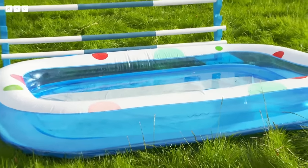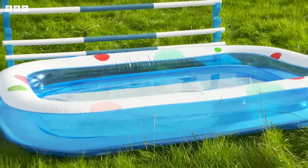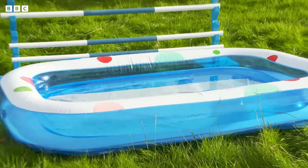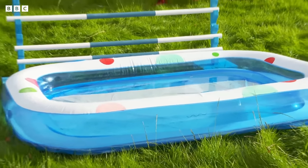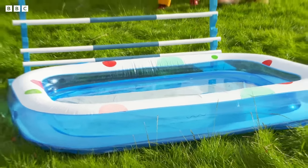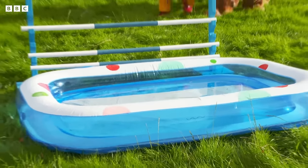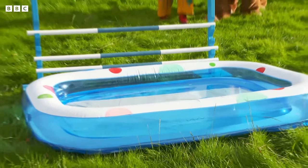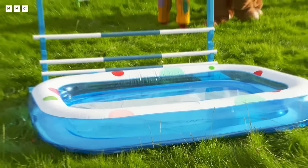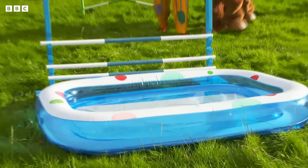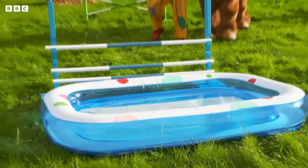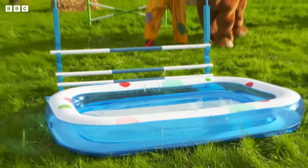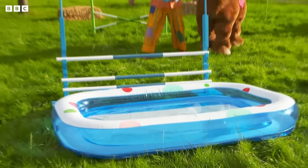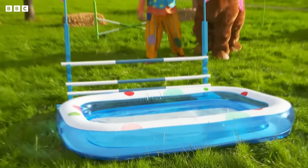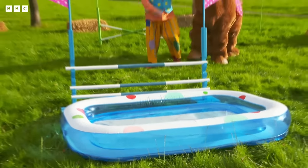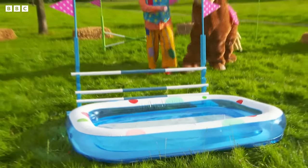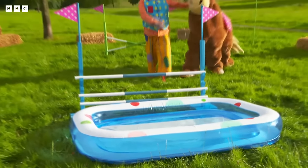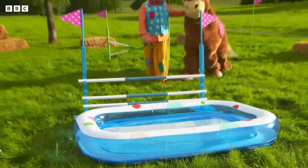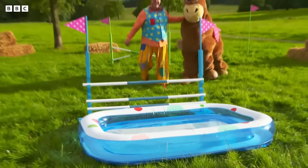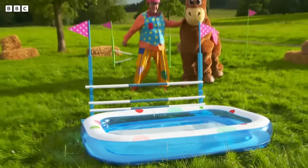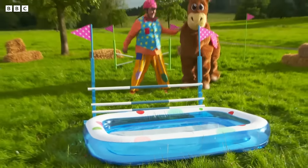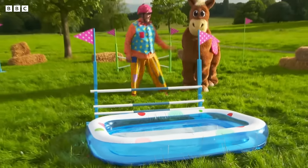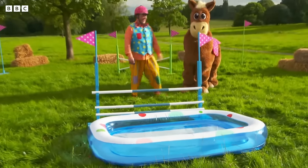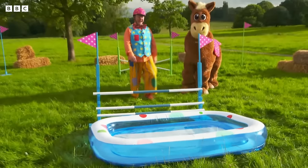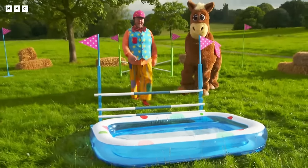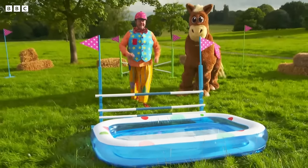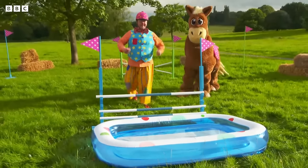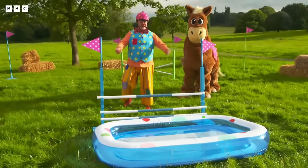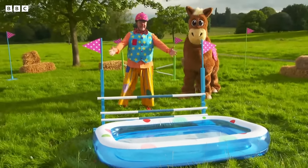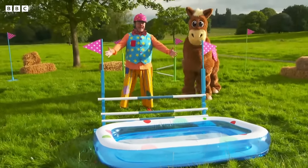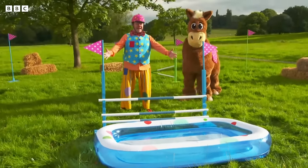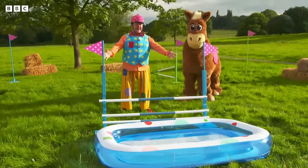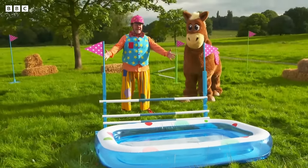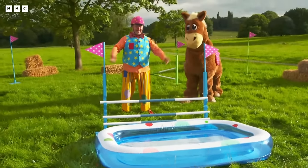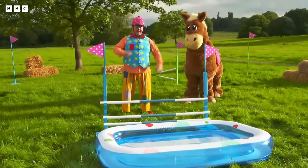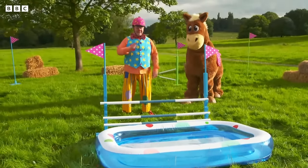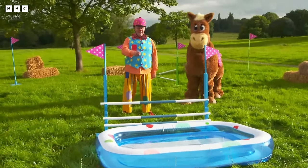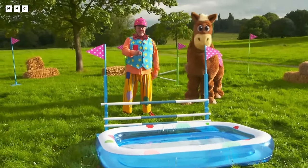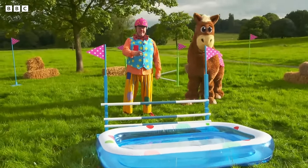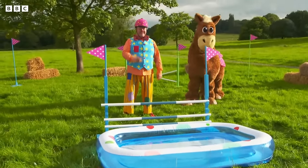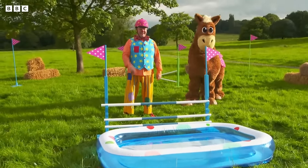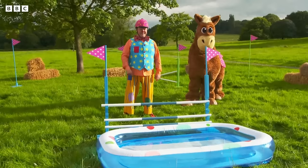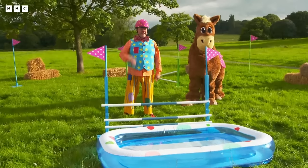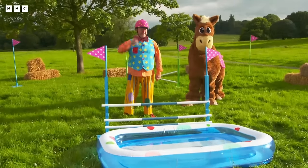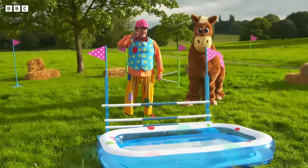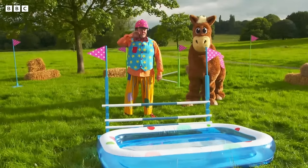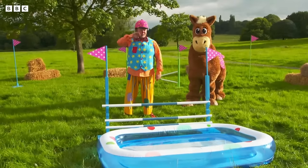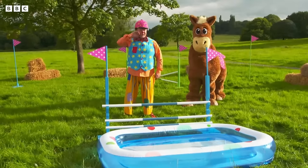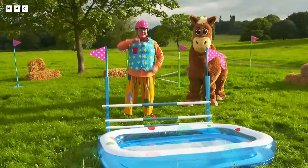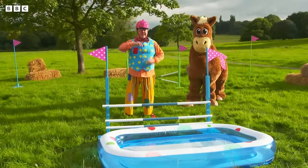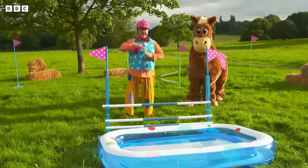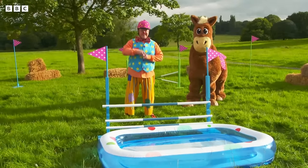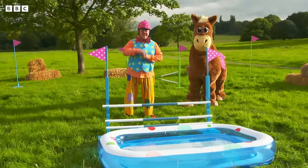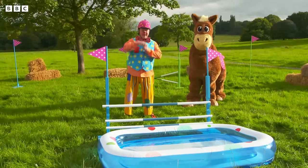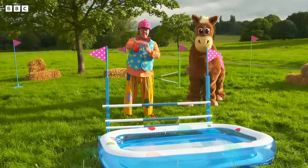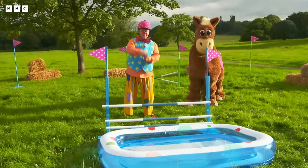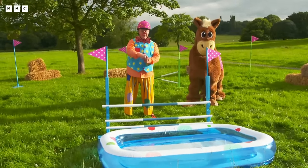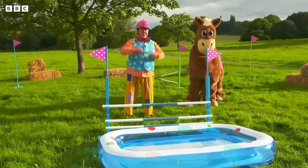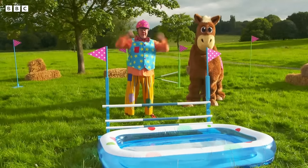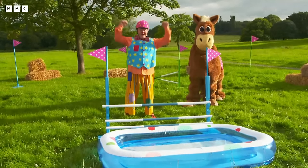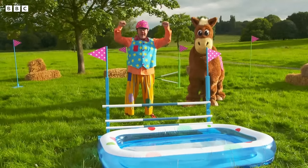Wow. What's that, Mr. Tumble? Ta-da! This is a water jump.